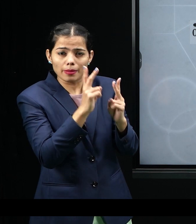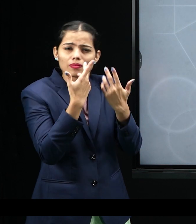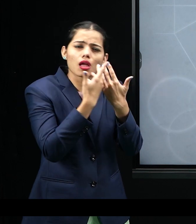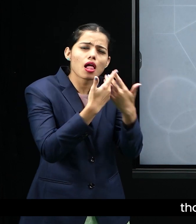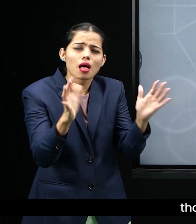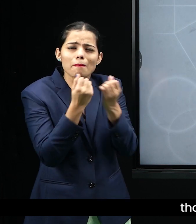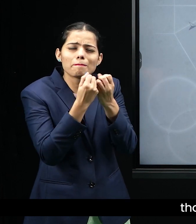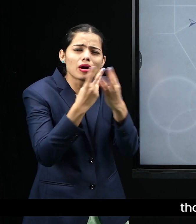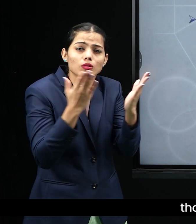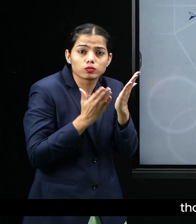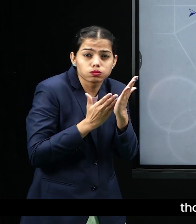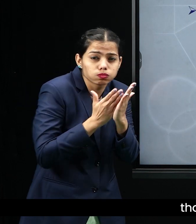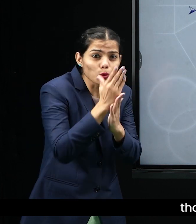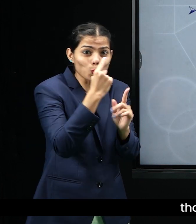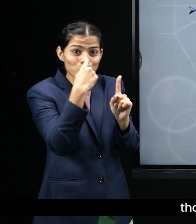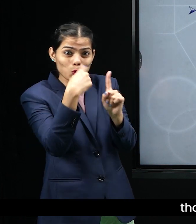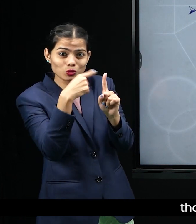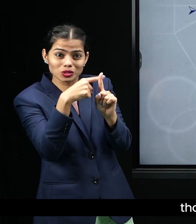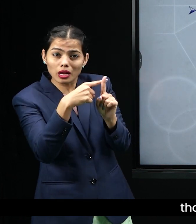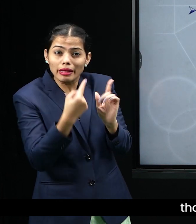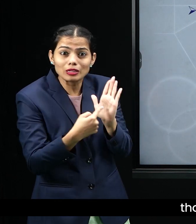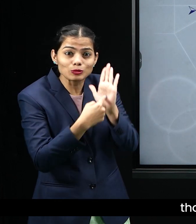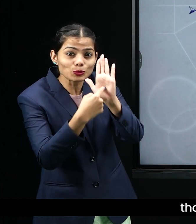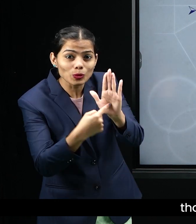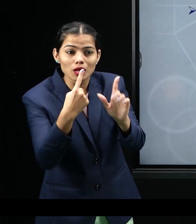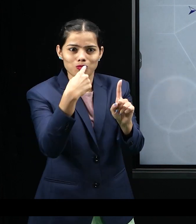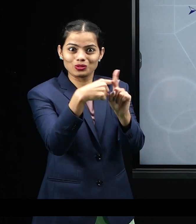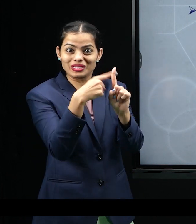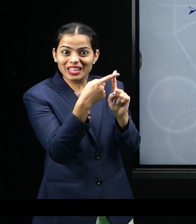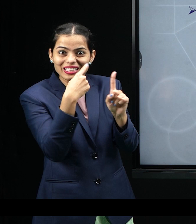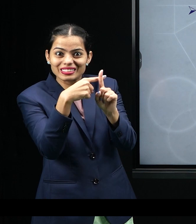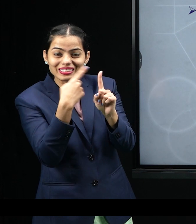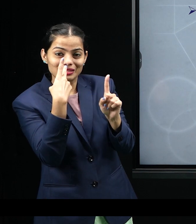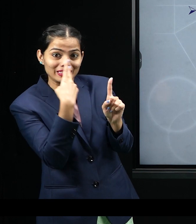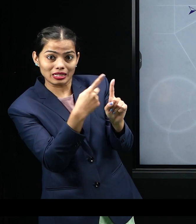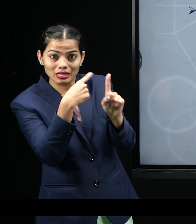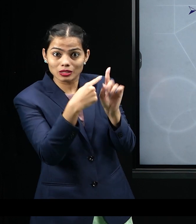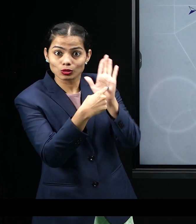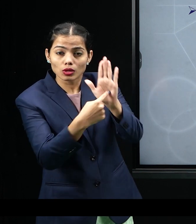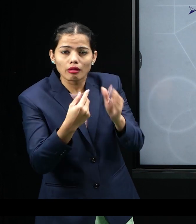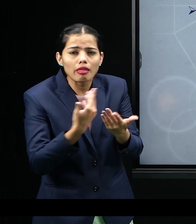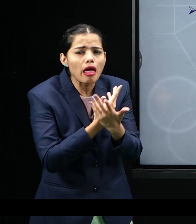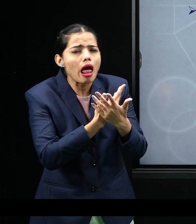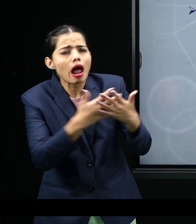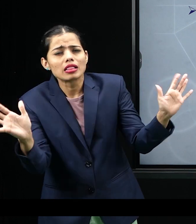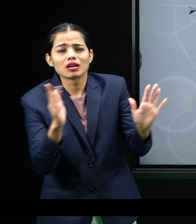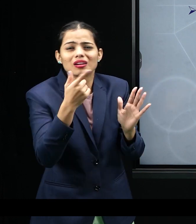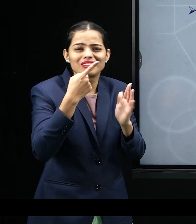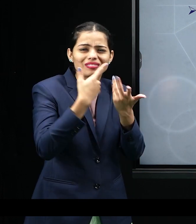may be thought of as positive denoted by positive sign. A thing that is